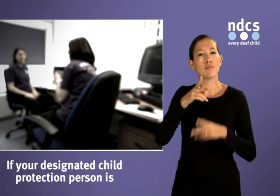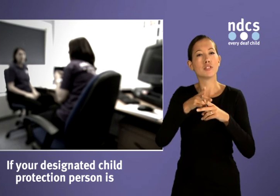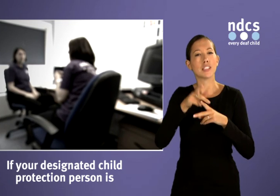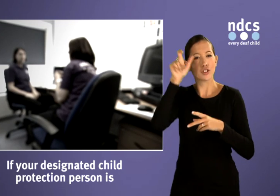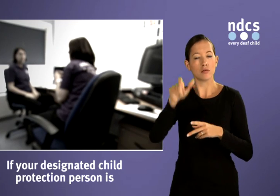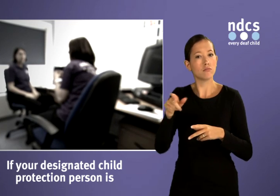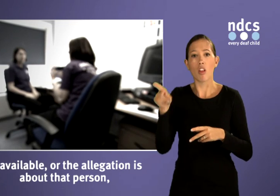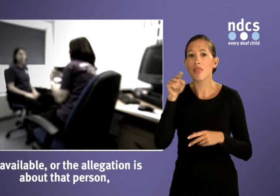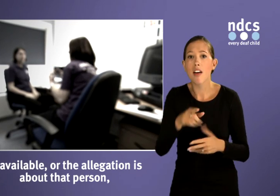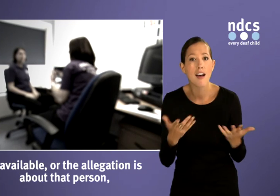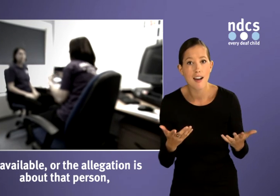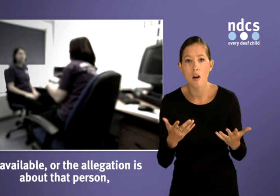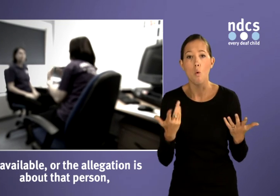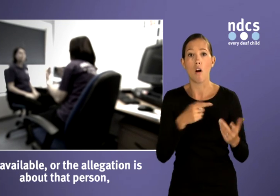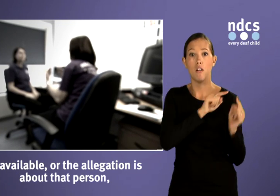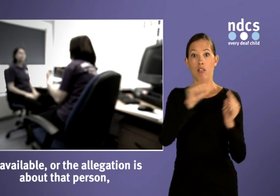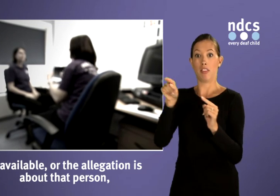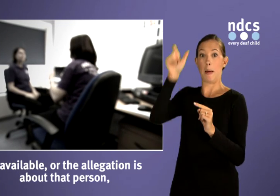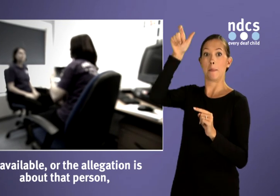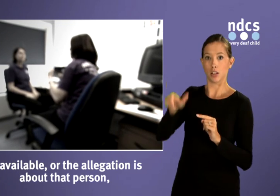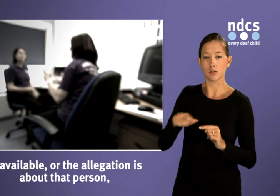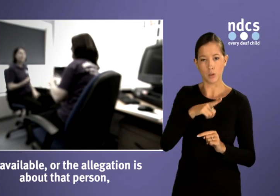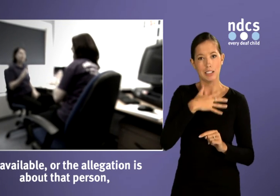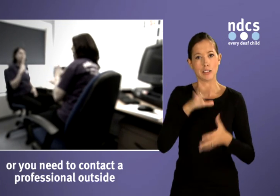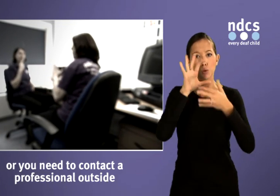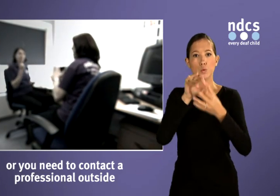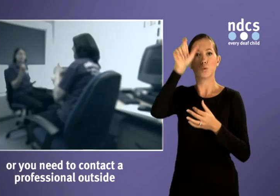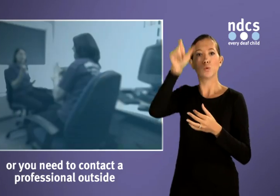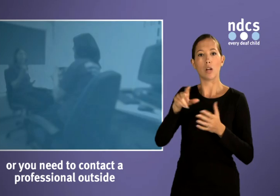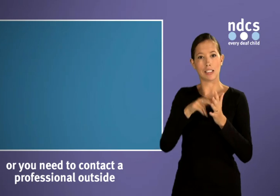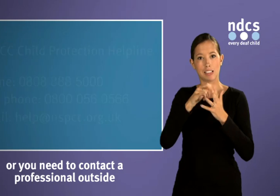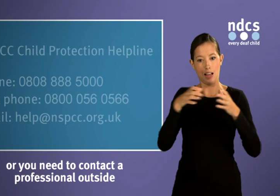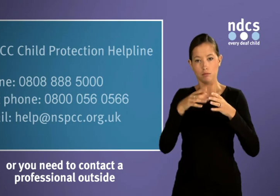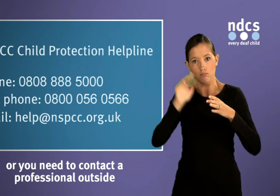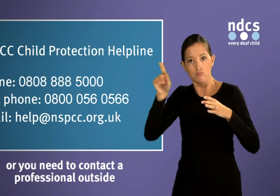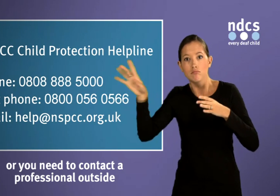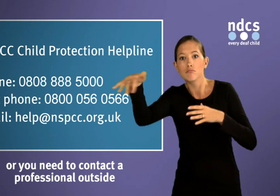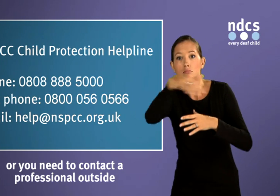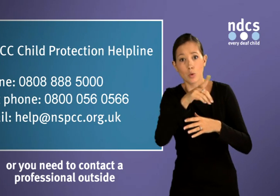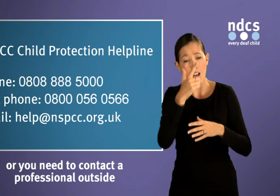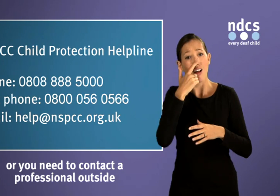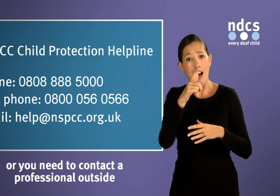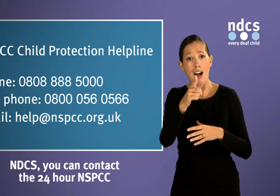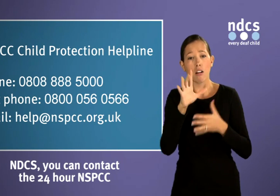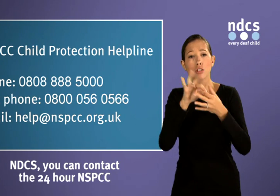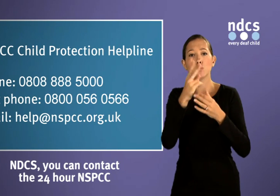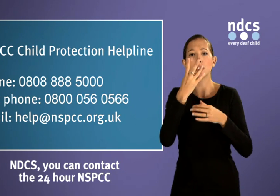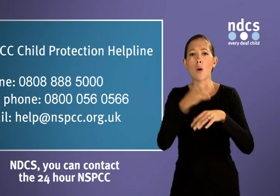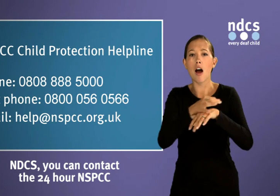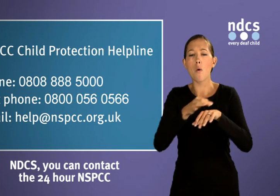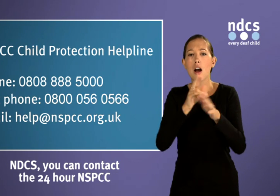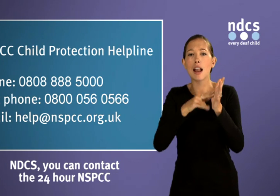designated child protection person is unavailable, or the allegation is about that person, or you need to contact a professional outside